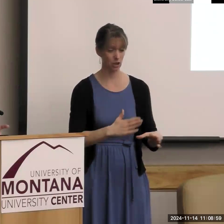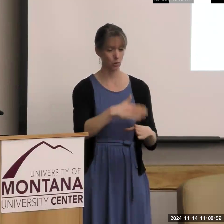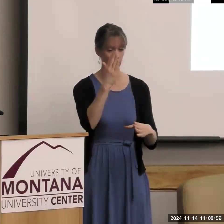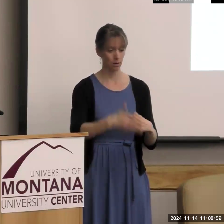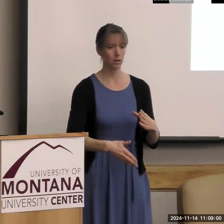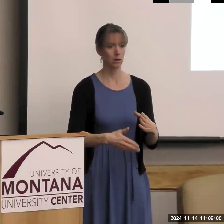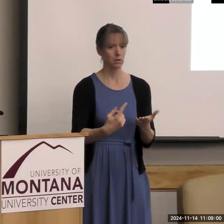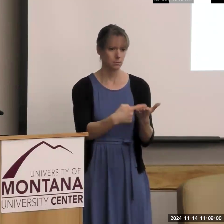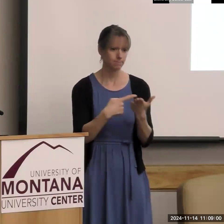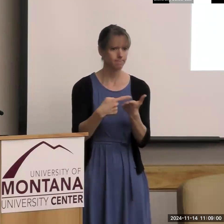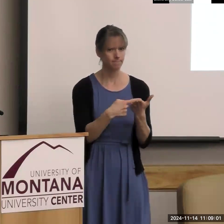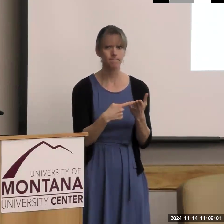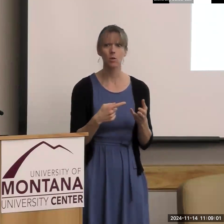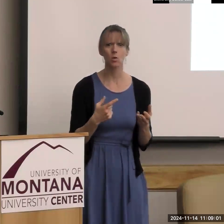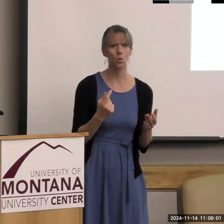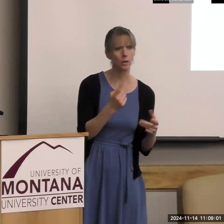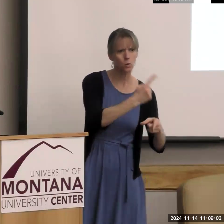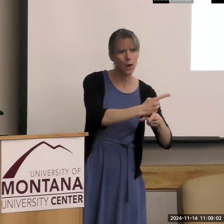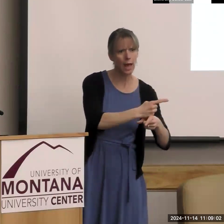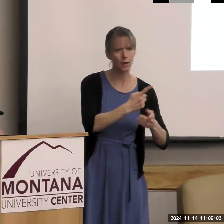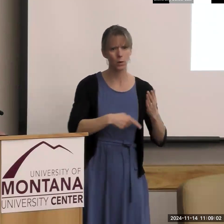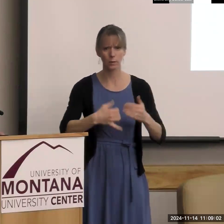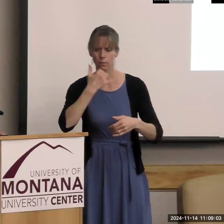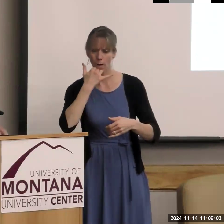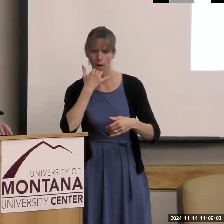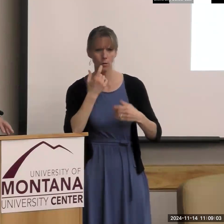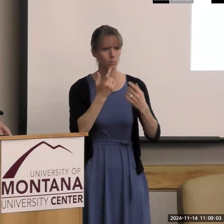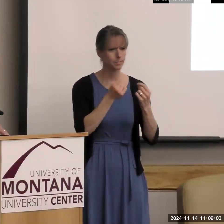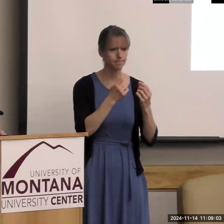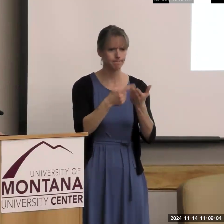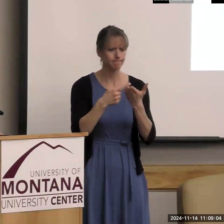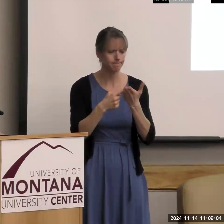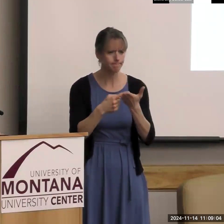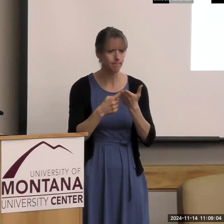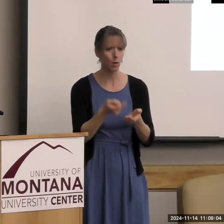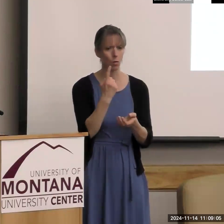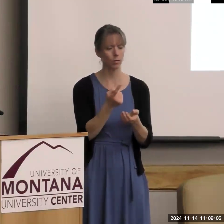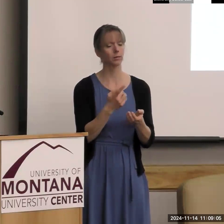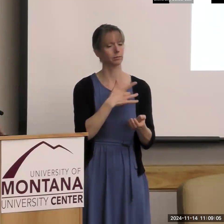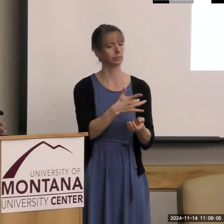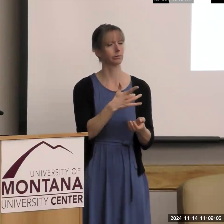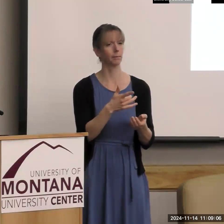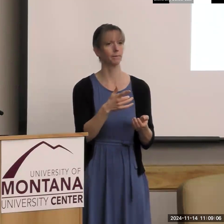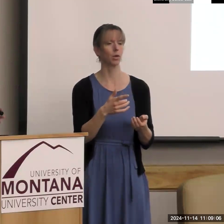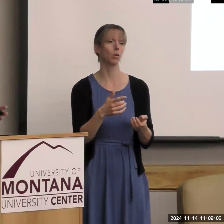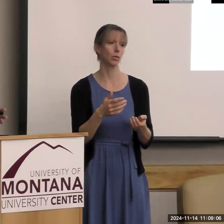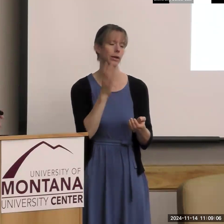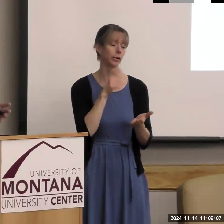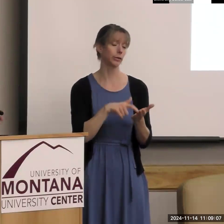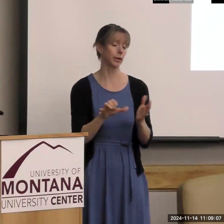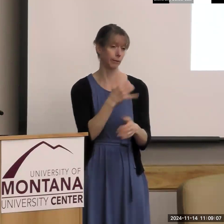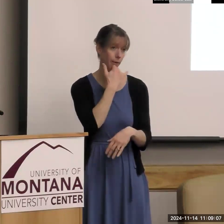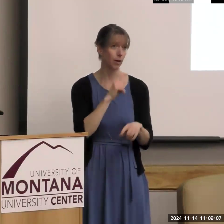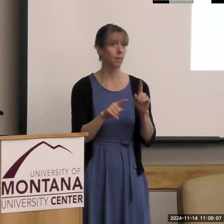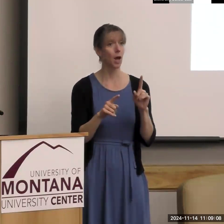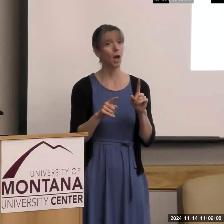do that. What did we do right? What did we do wrong? Invariably, one of the things that we don't say we did it wrong. One of the things we